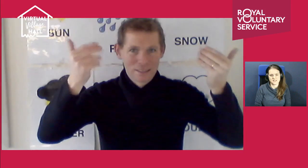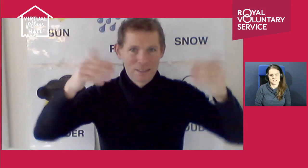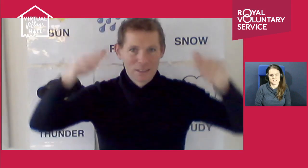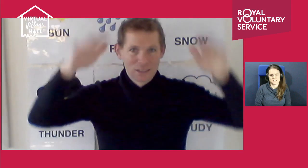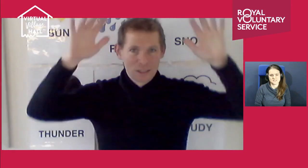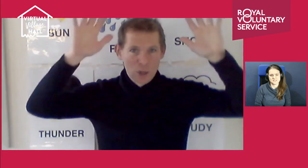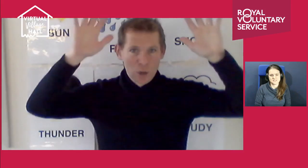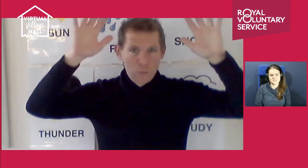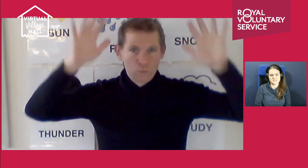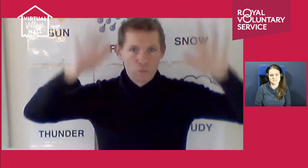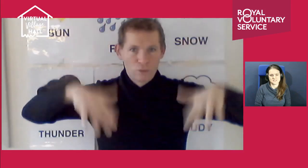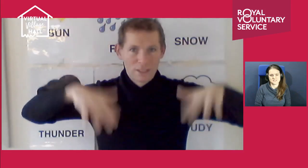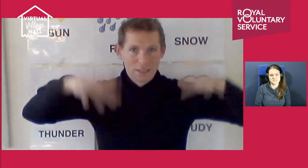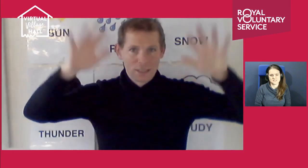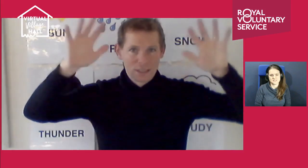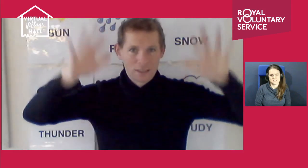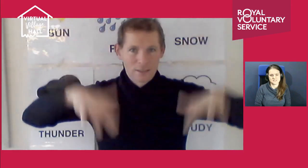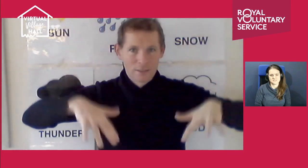Light